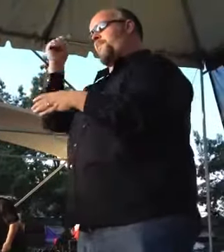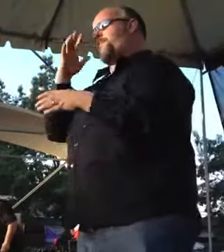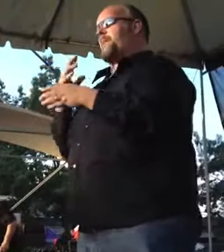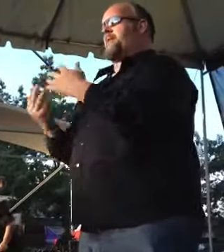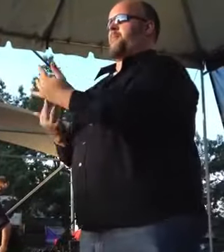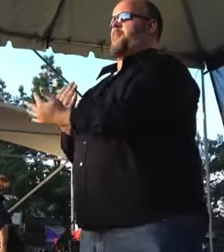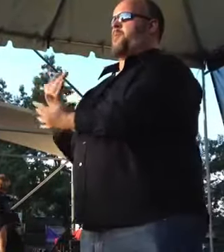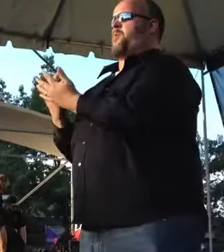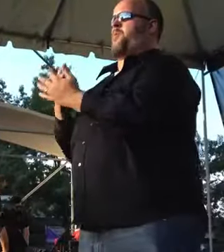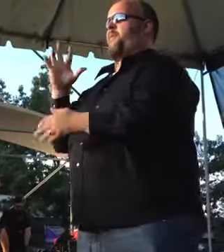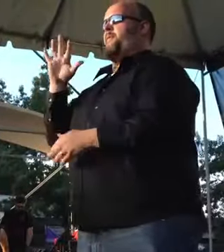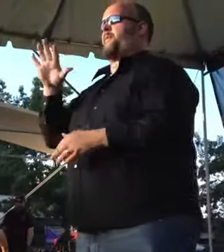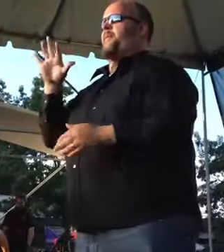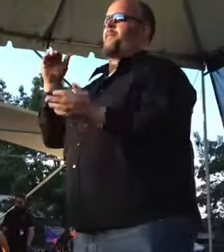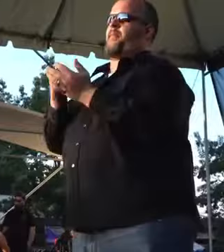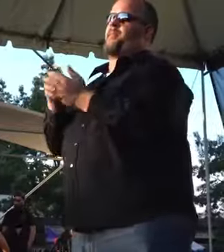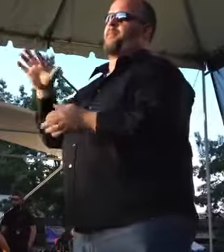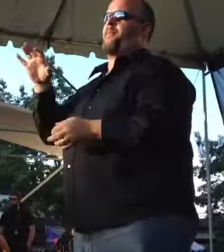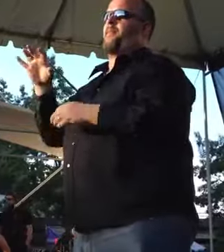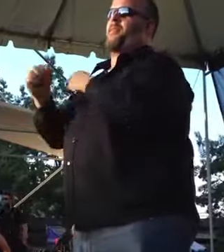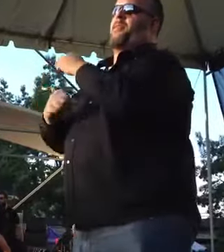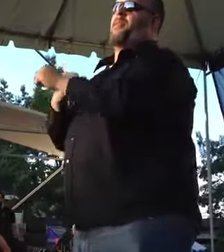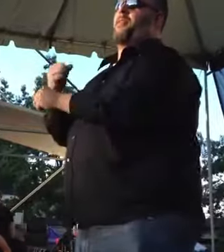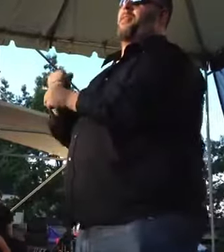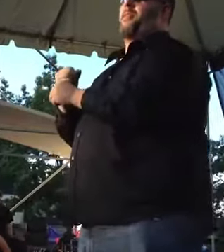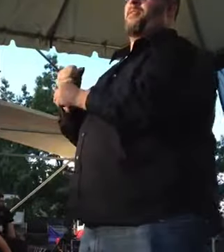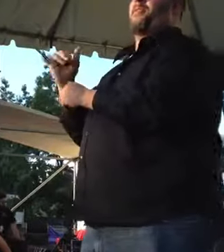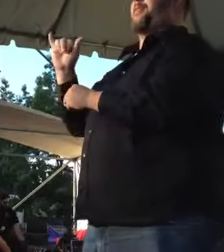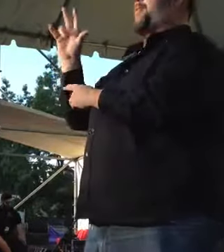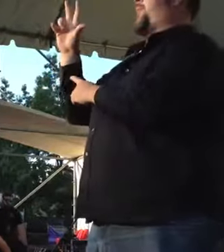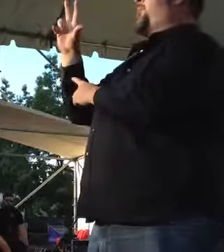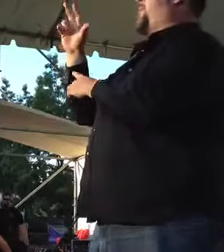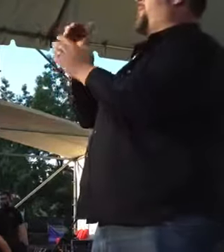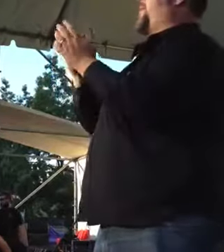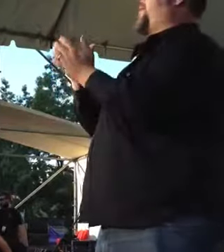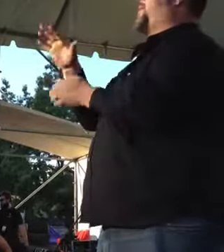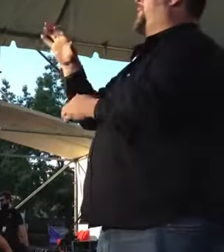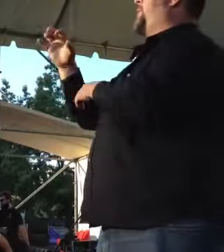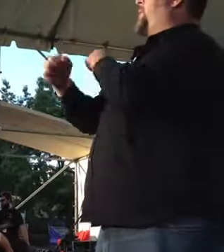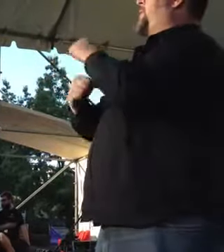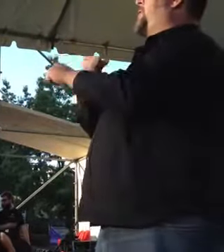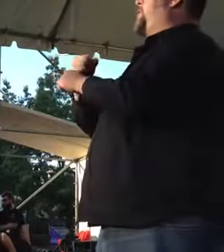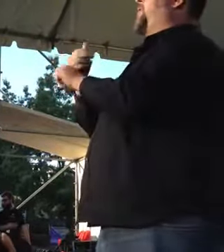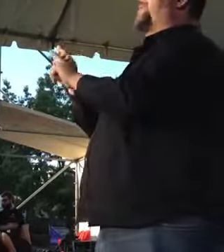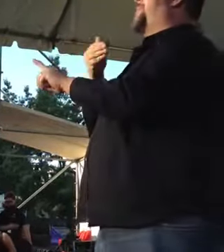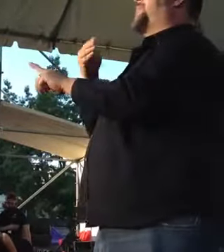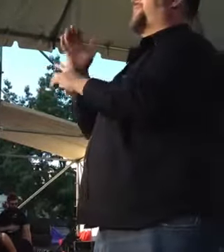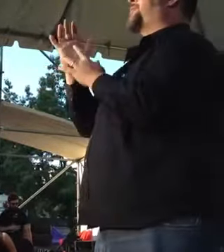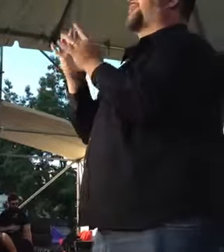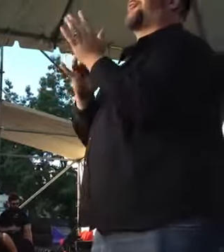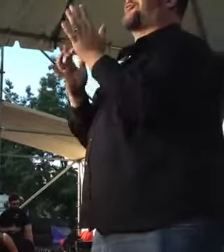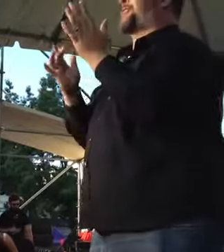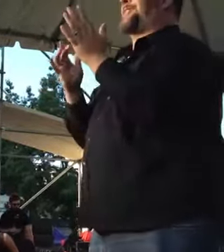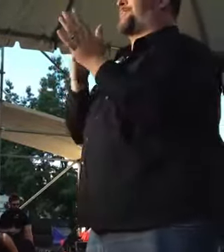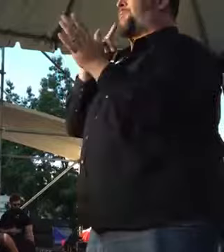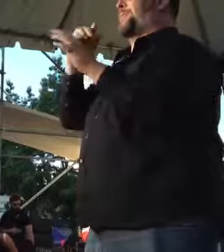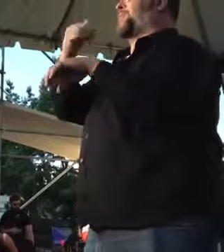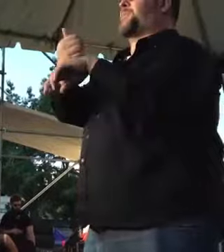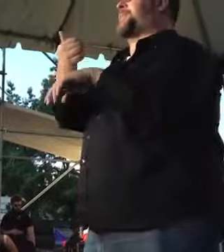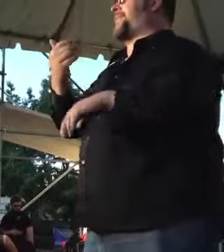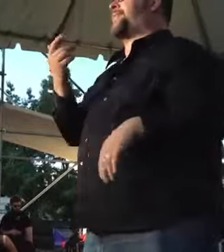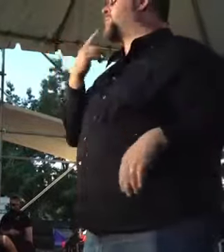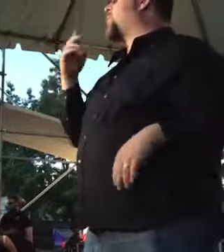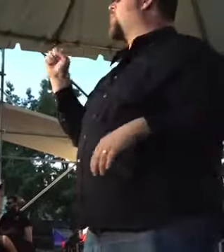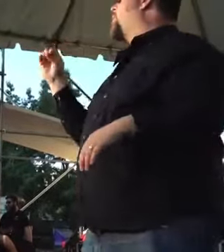for 5,500 years. That is like 3,500 years before even Jesus was said to exist. So this is